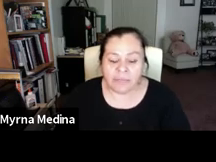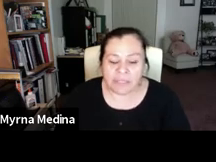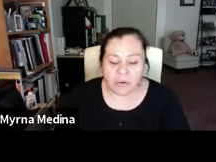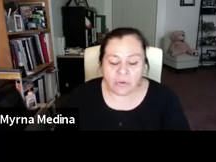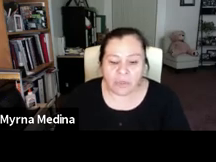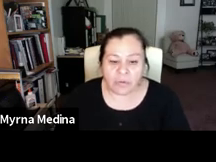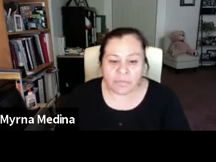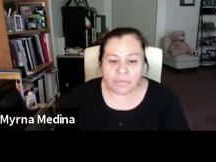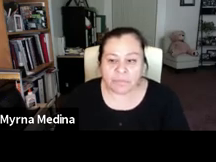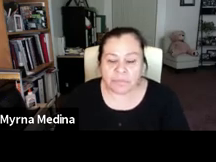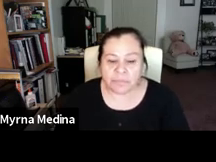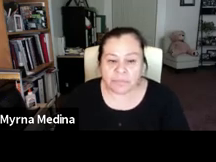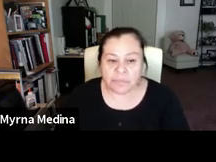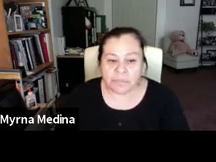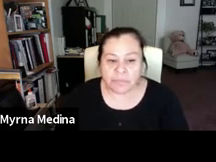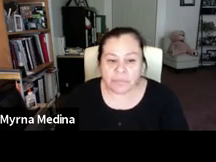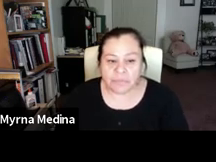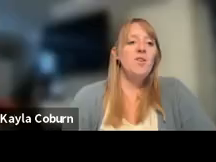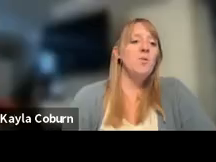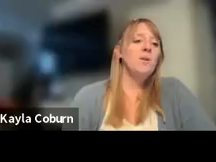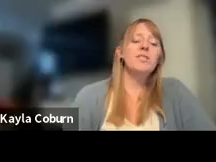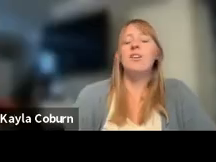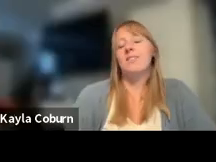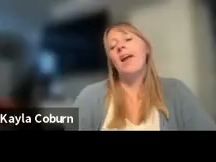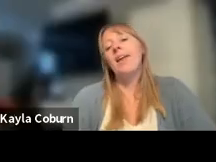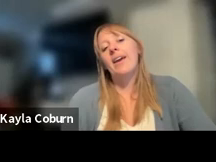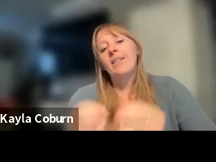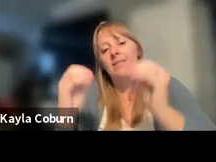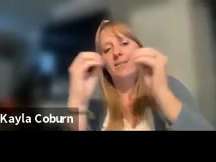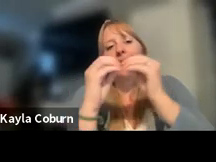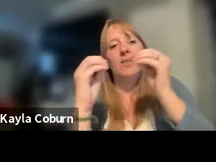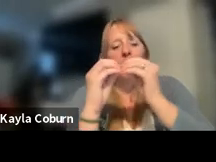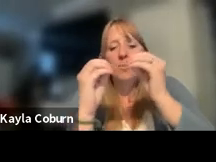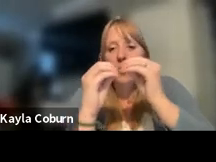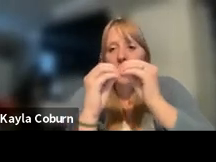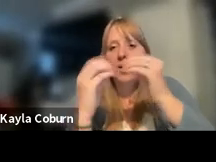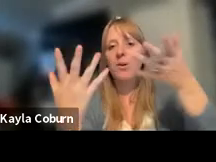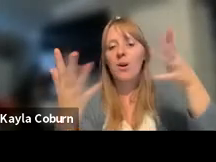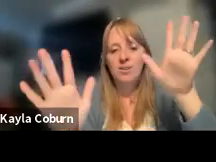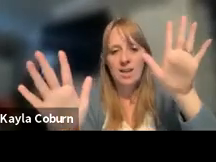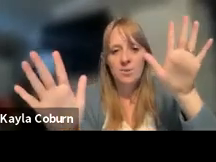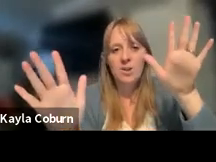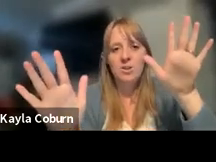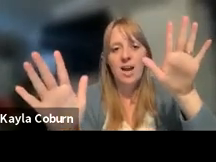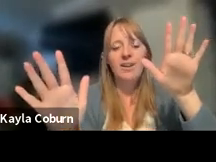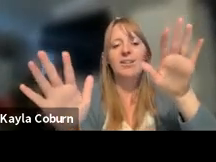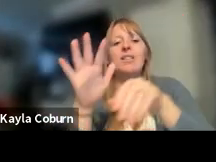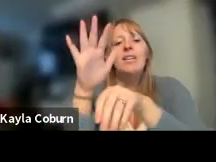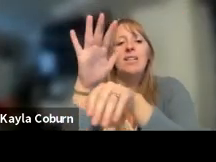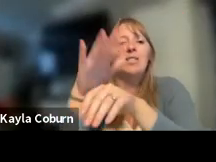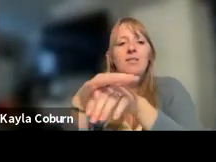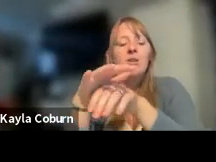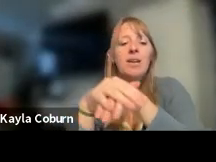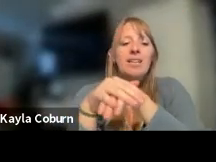para empezarlo con su hijo. If you want to start signing, more or all done with your